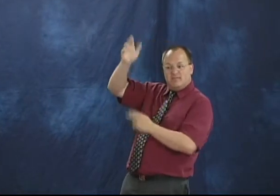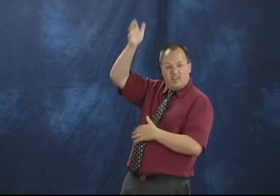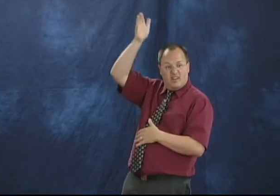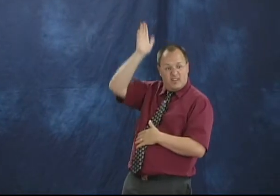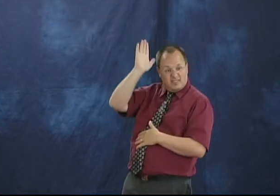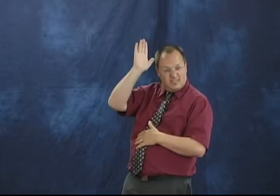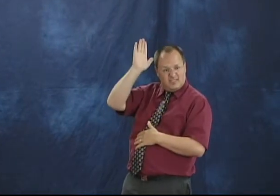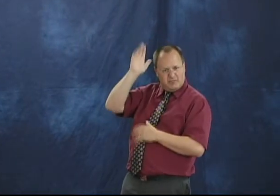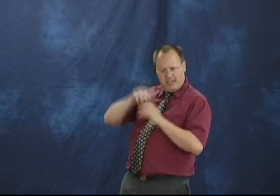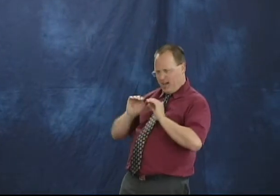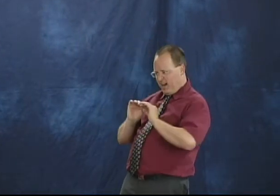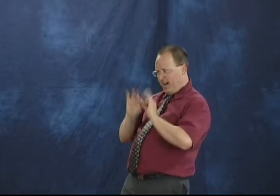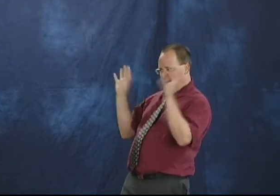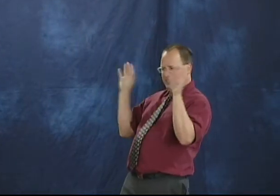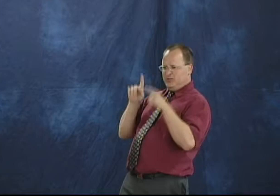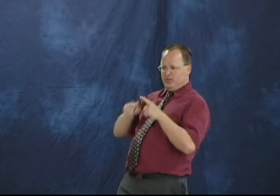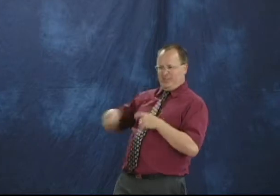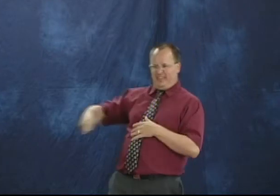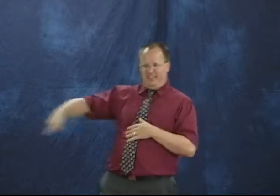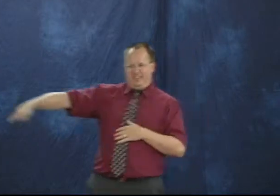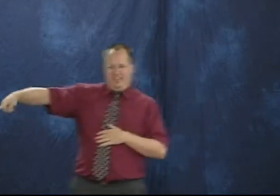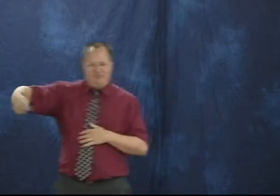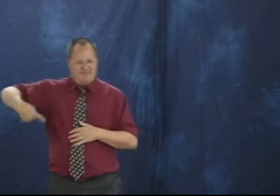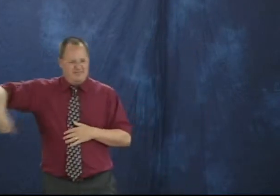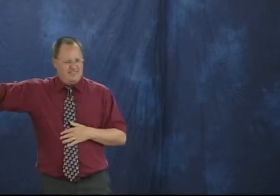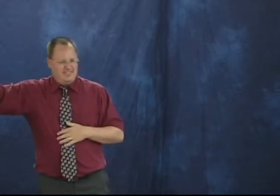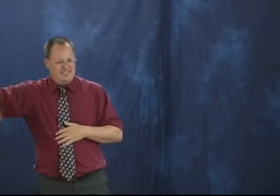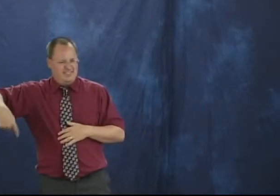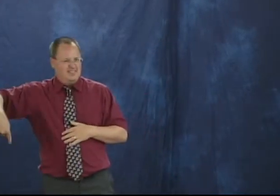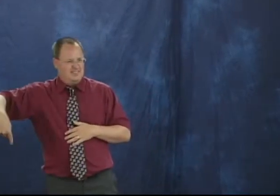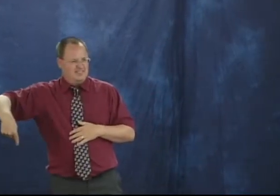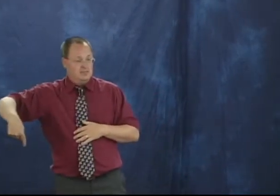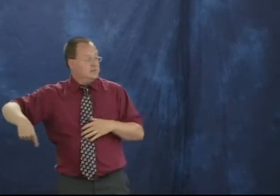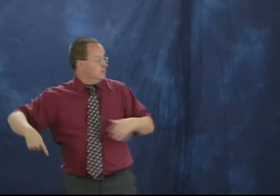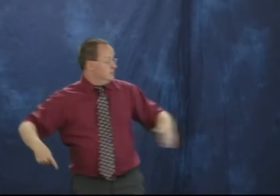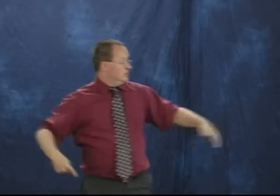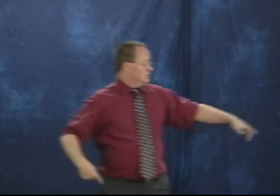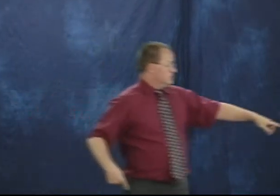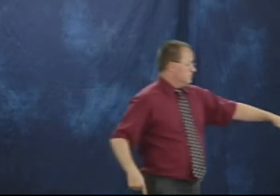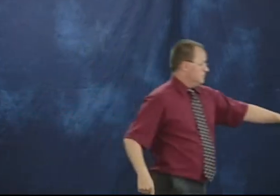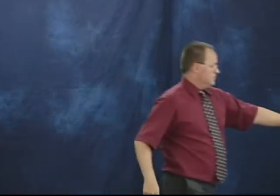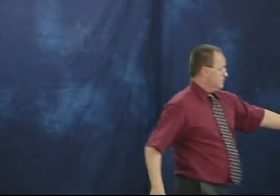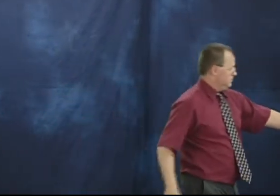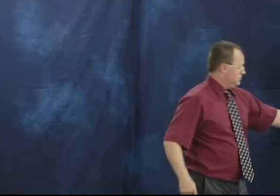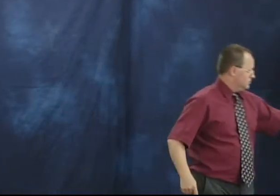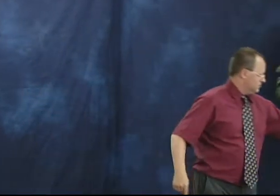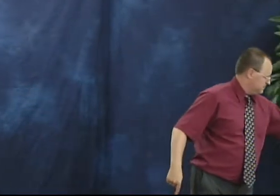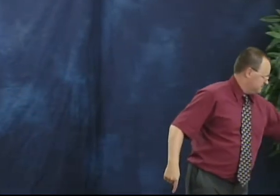And how our happiness and joy glorifies God.